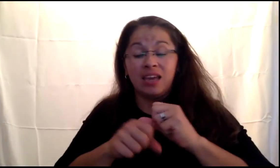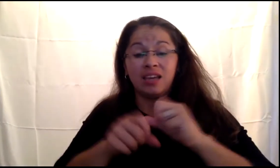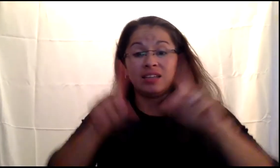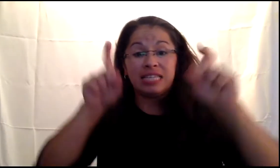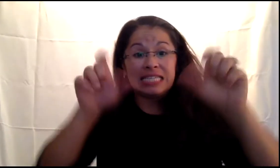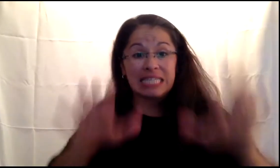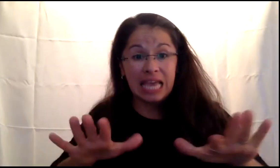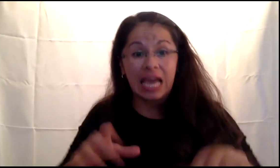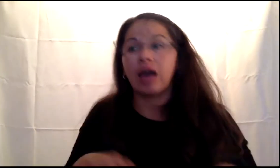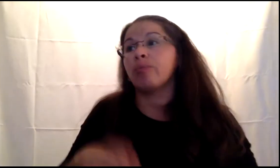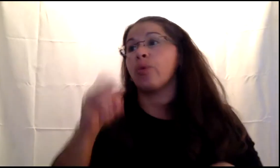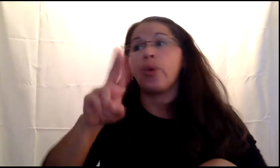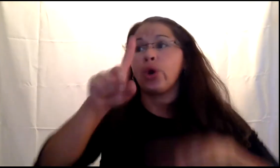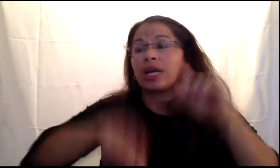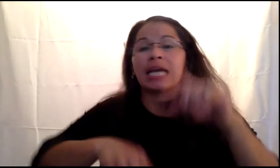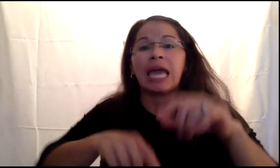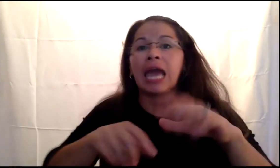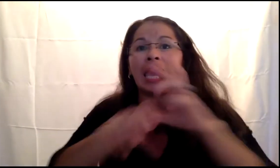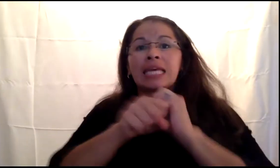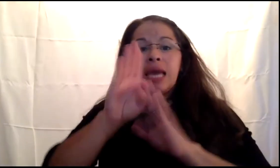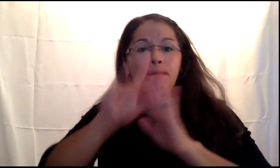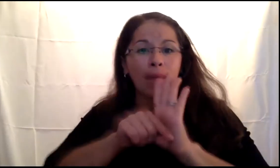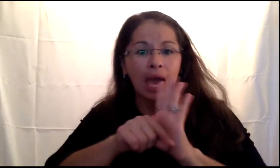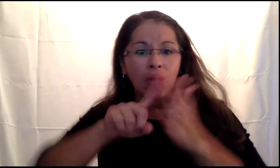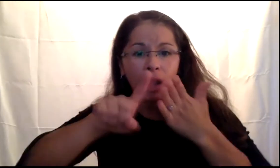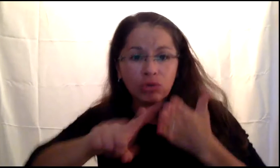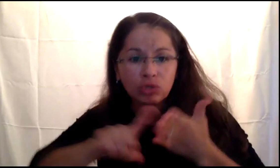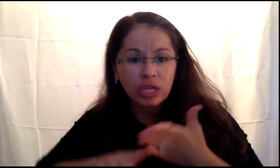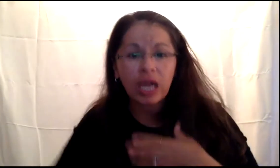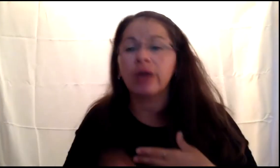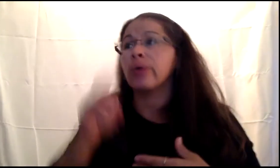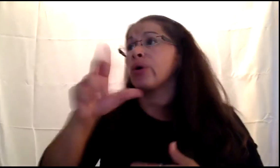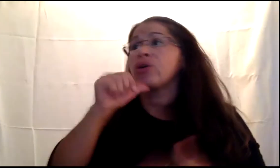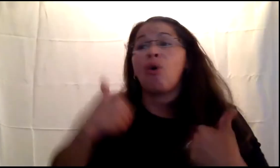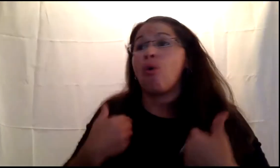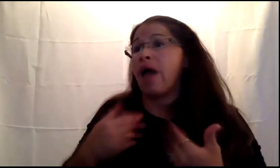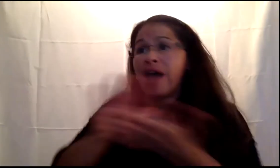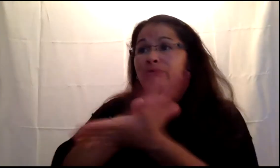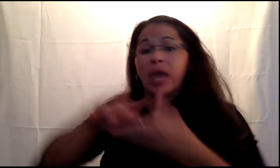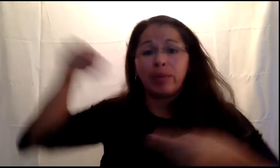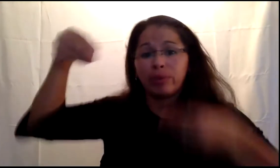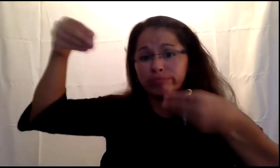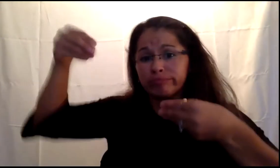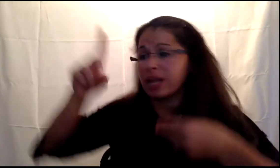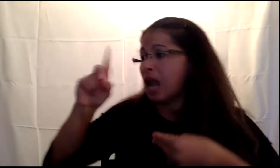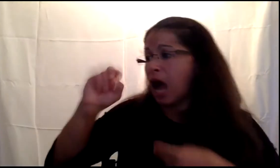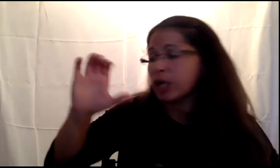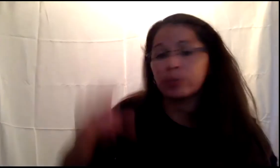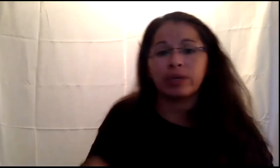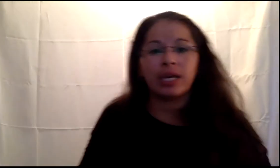or I can't have a document that I'm going to need to complete a requirement or part of my major or my academic program, what are the alternatives?